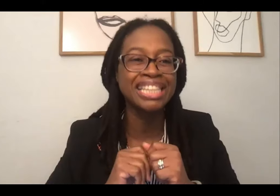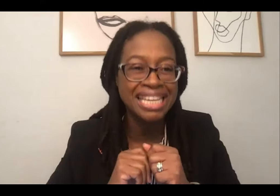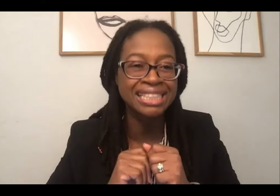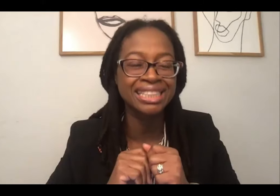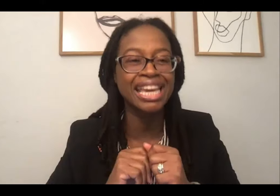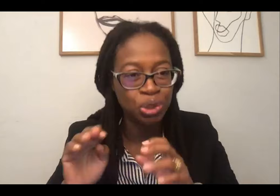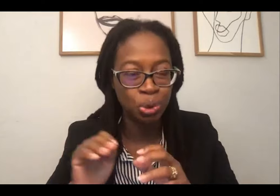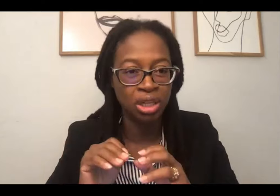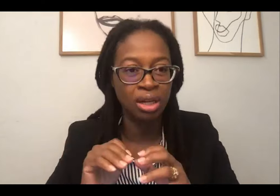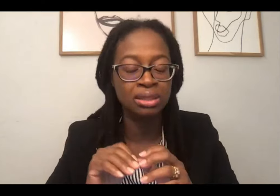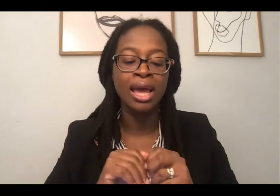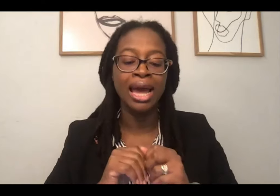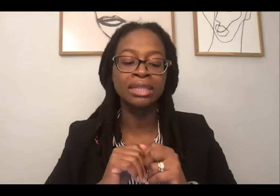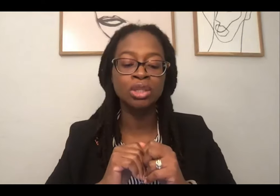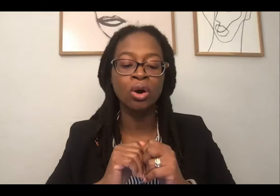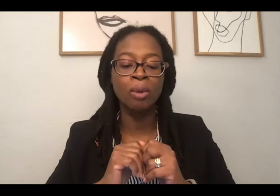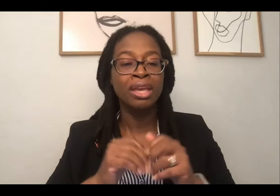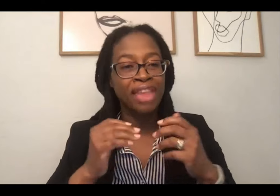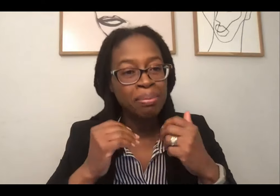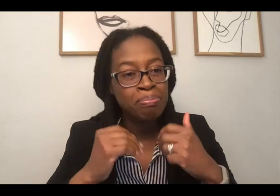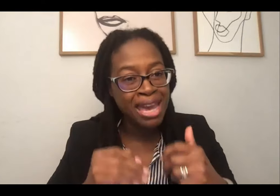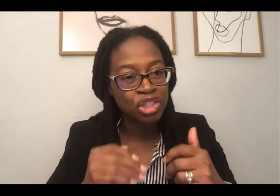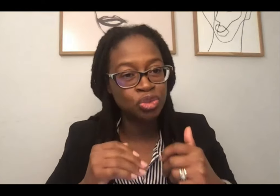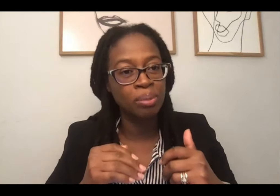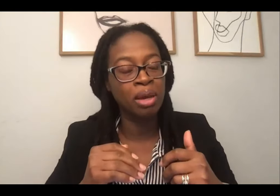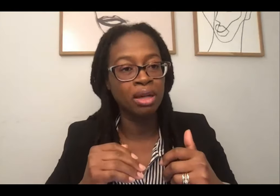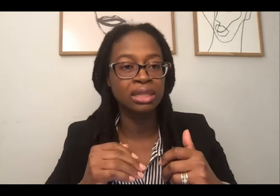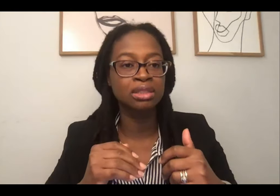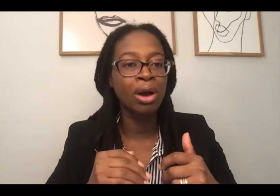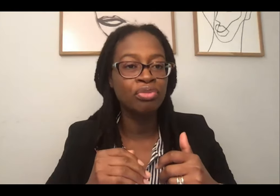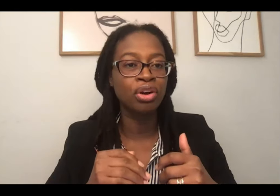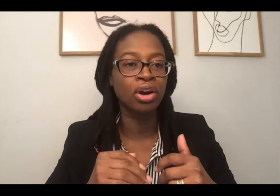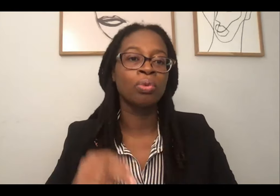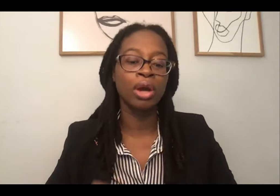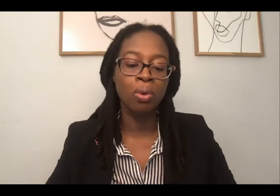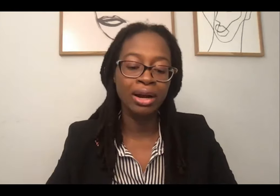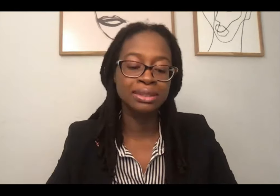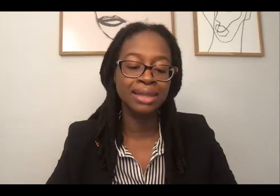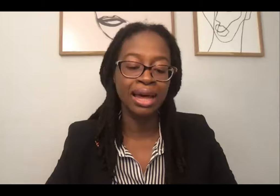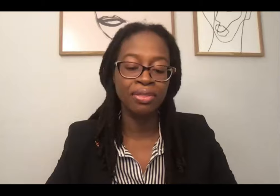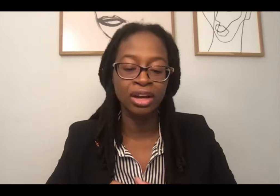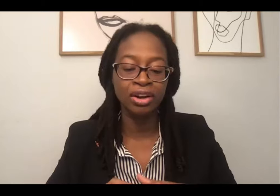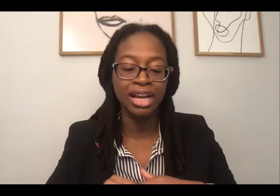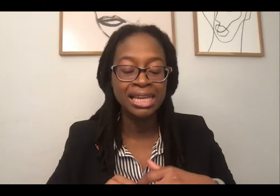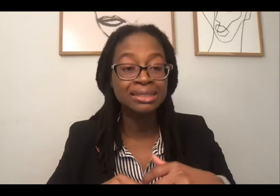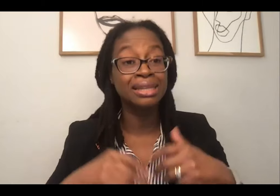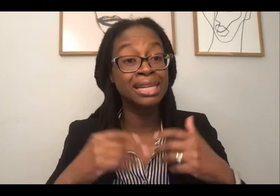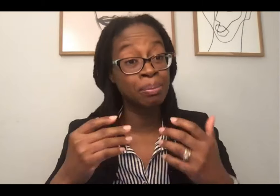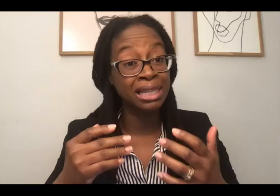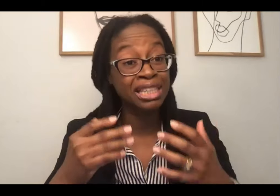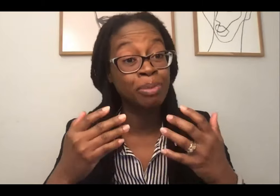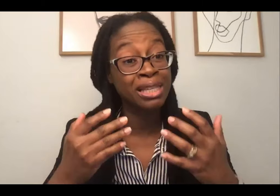needs institutions. And so that mainstreaming process, however, requires that there is